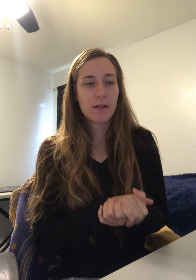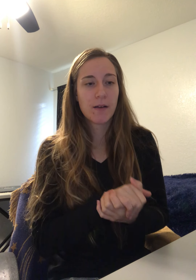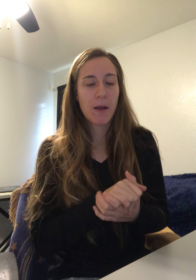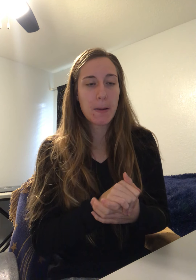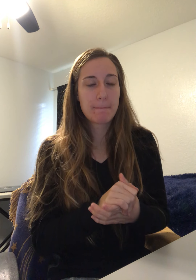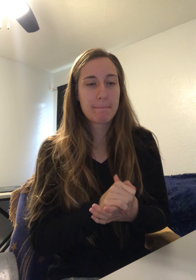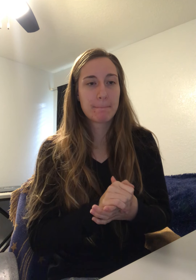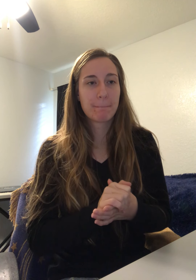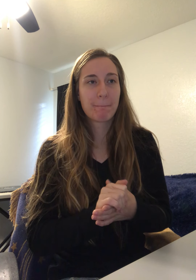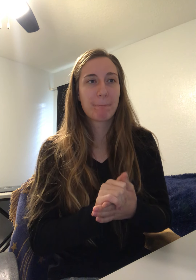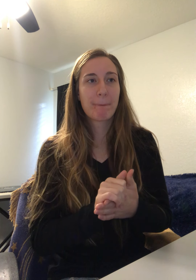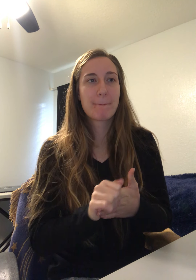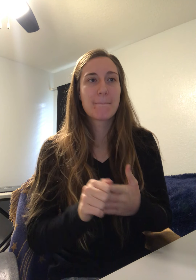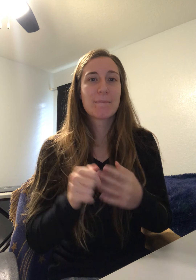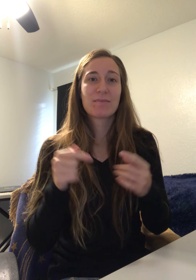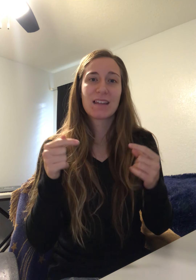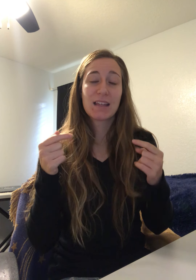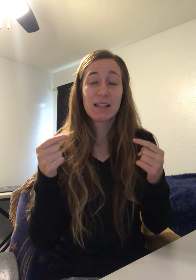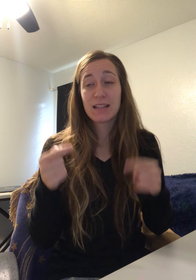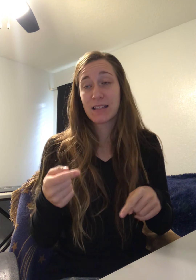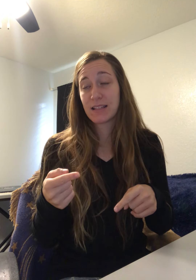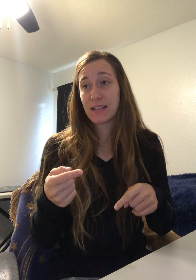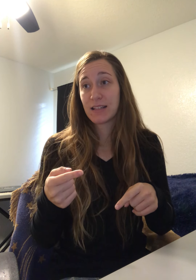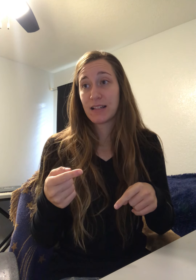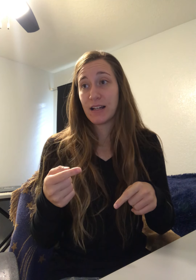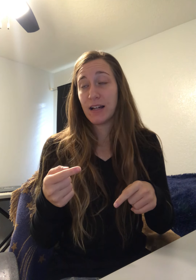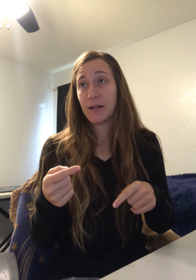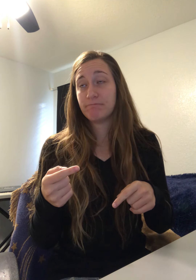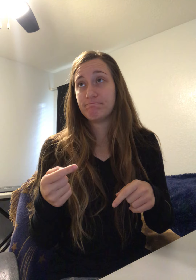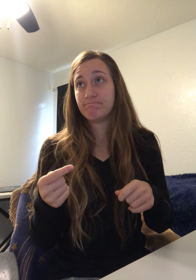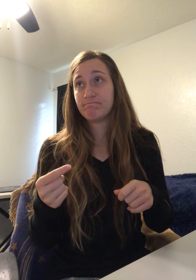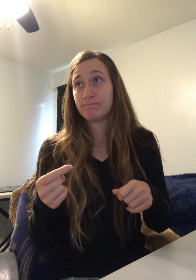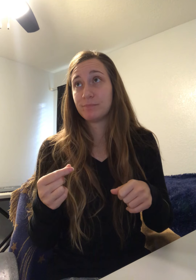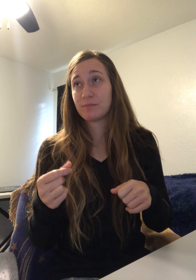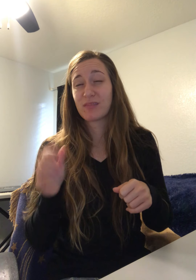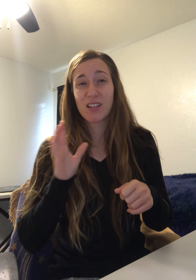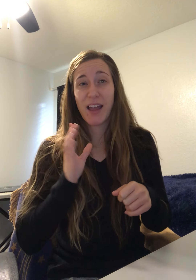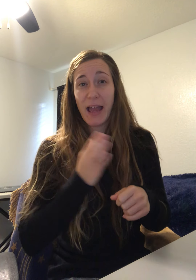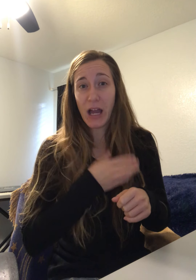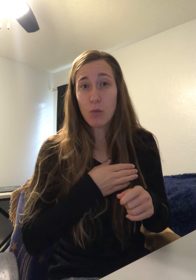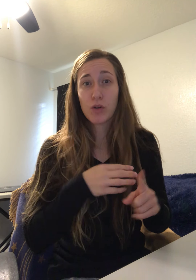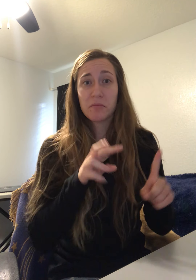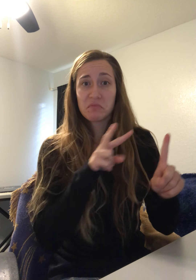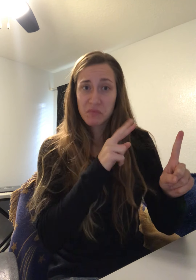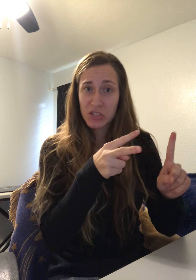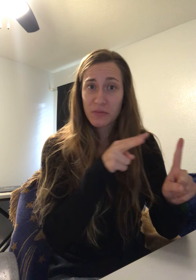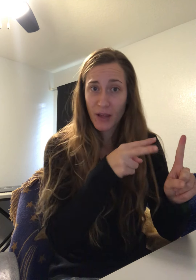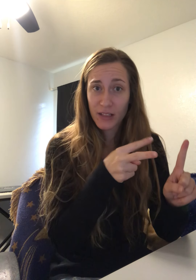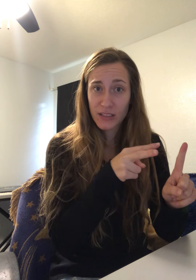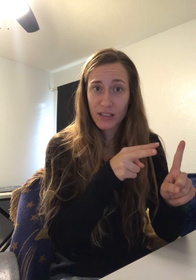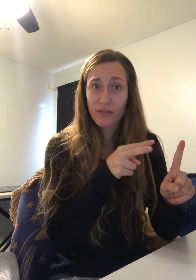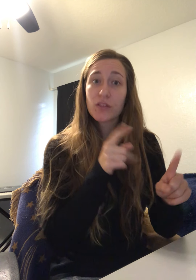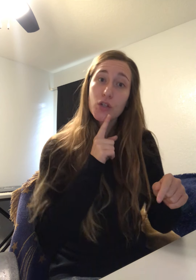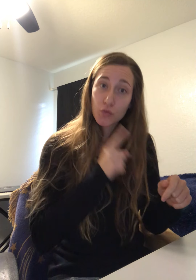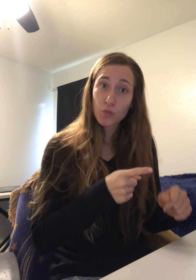and how that applies to our family as well, is that we start seeing that our perspective is a legitimate perspective. It's, that's the experience that we're